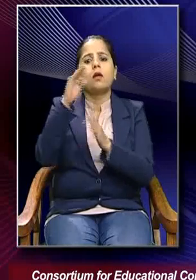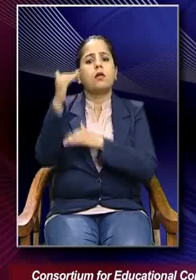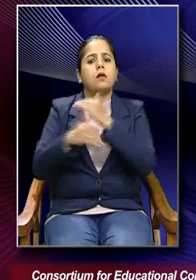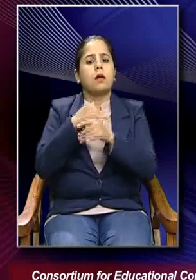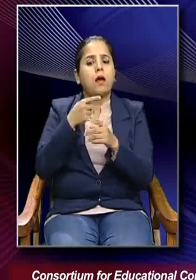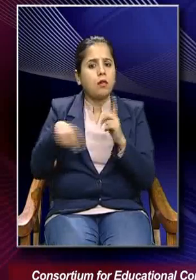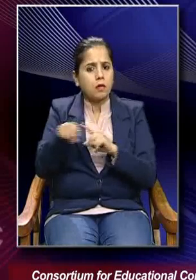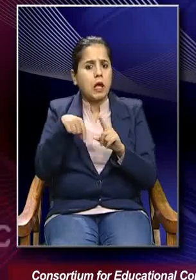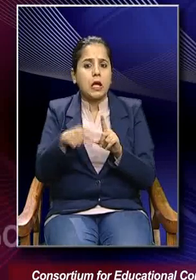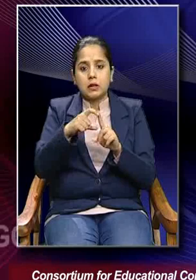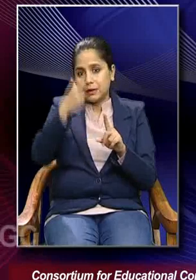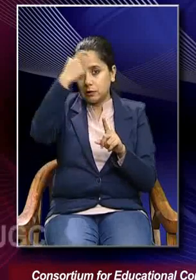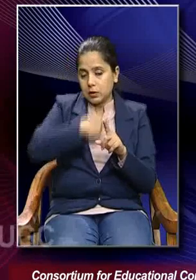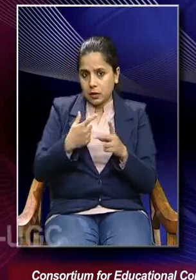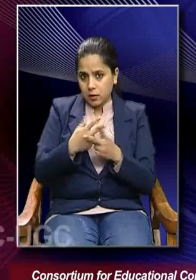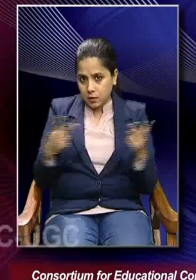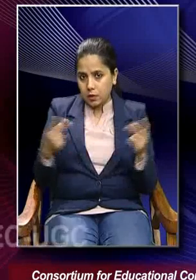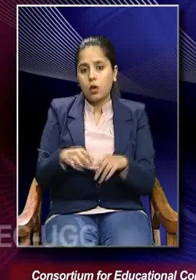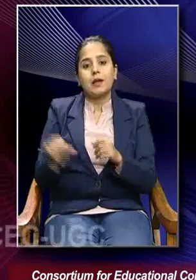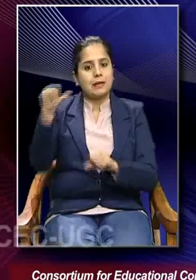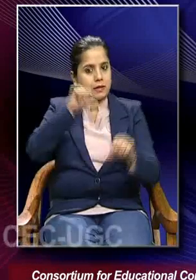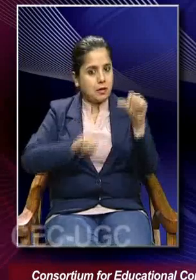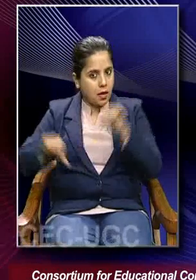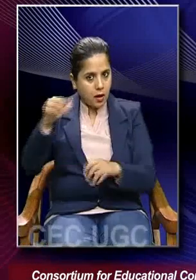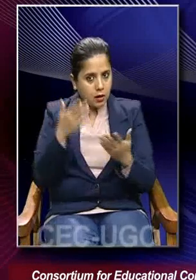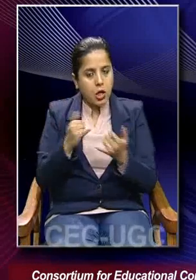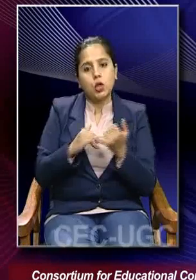discipline, specifically as a science of